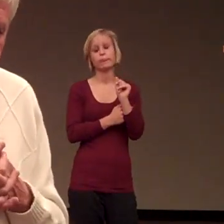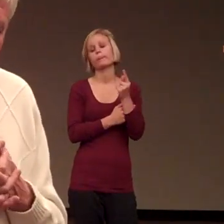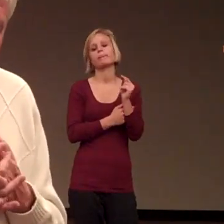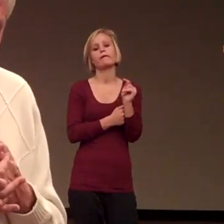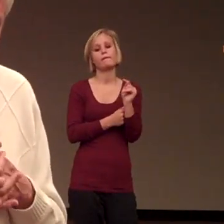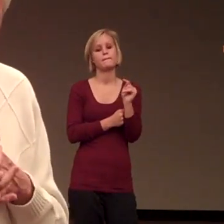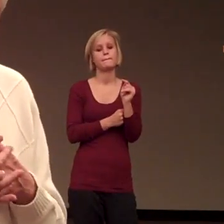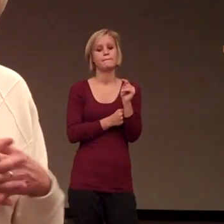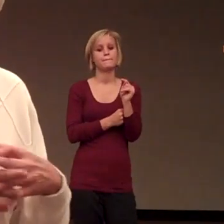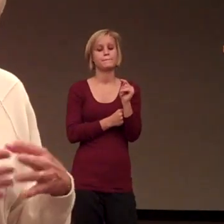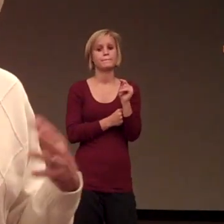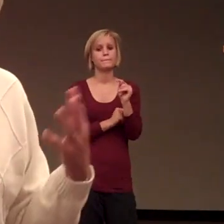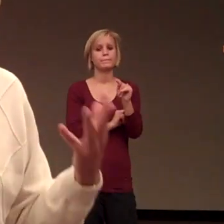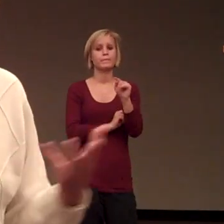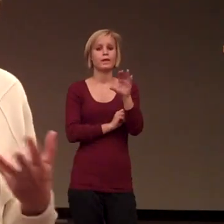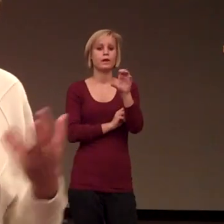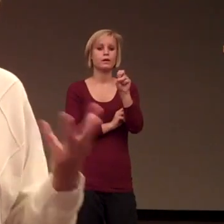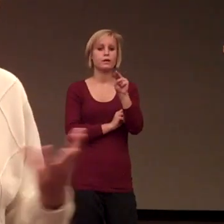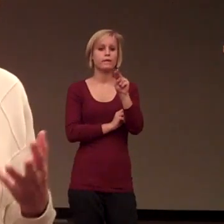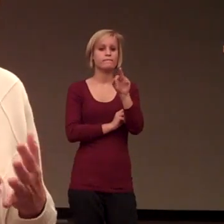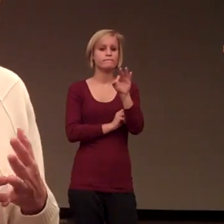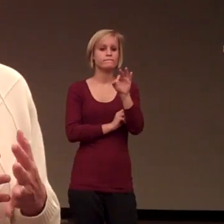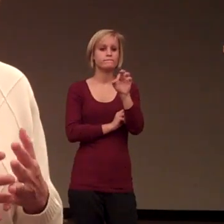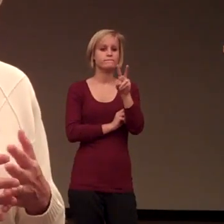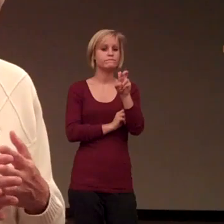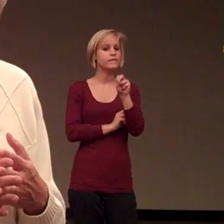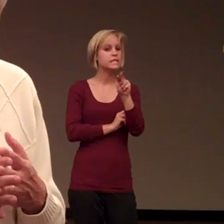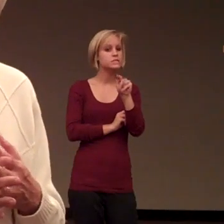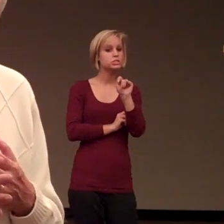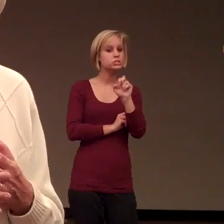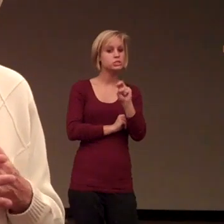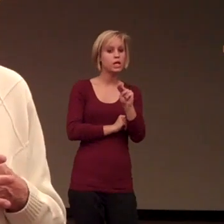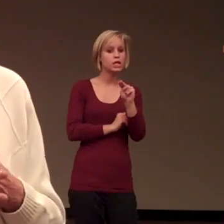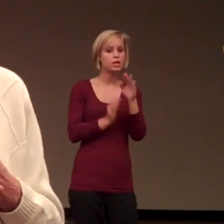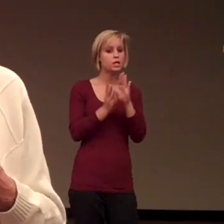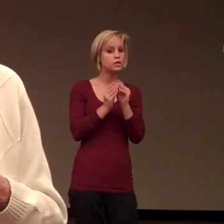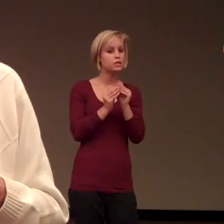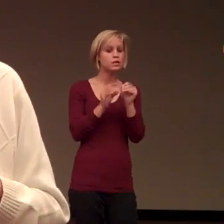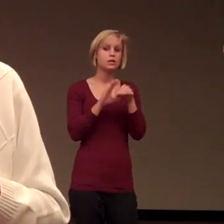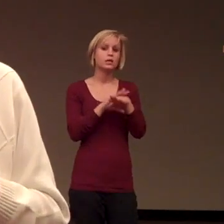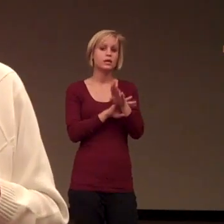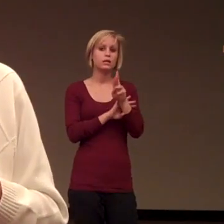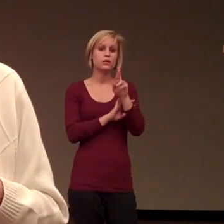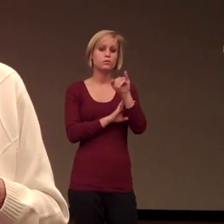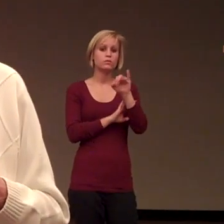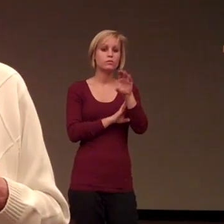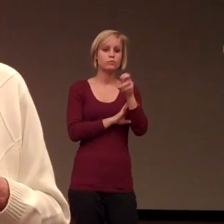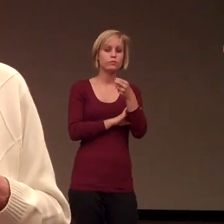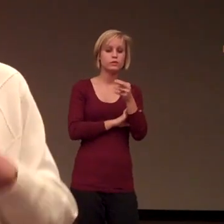the convention in Richmond votes to secede.